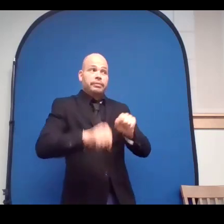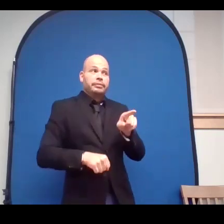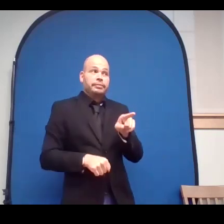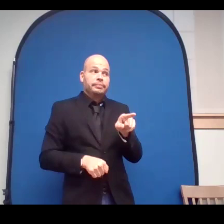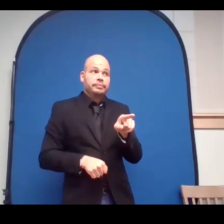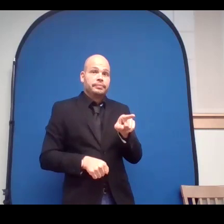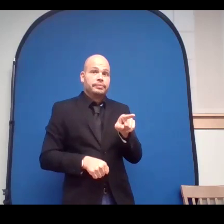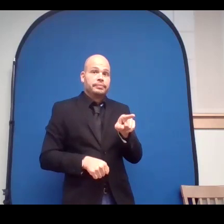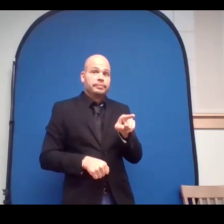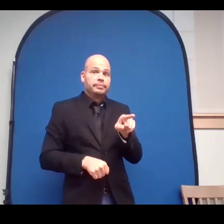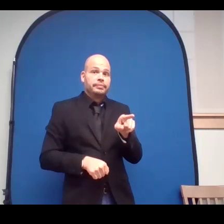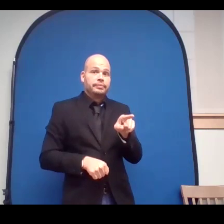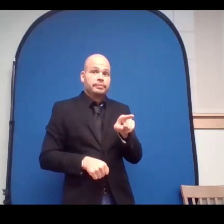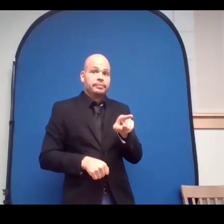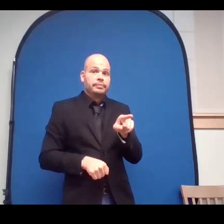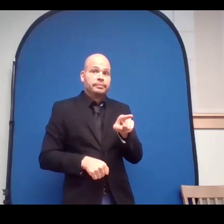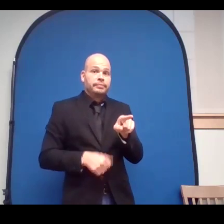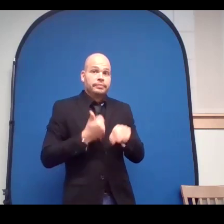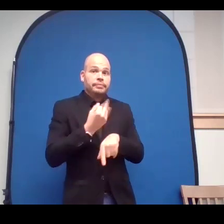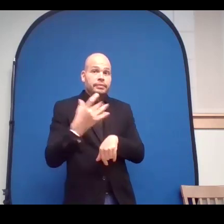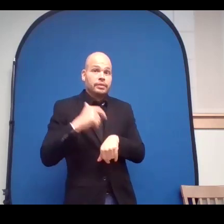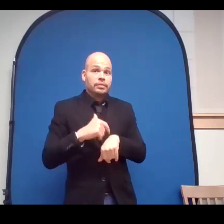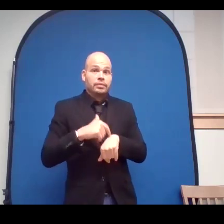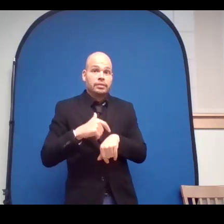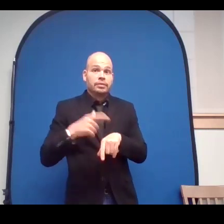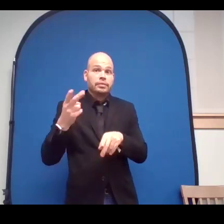You've said on several occasions that he's an honest person, right?